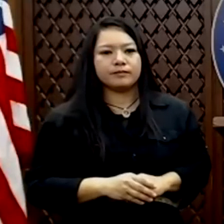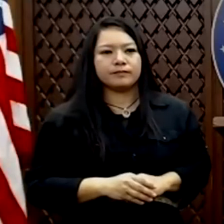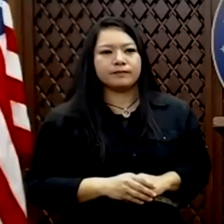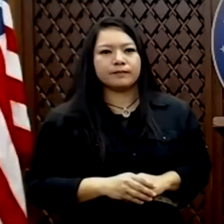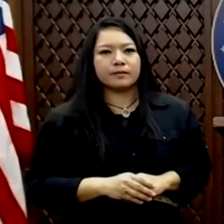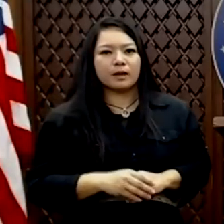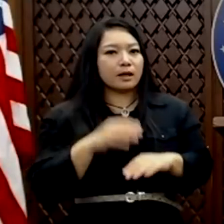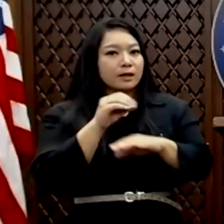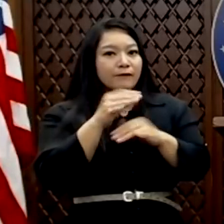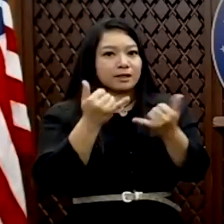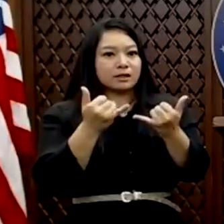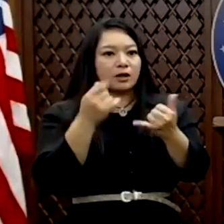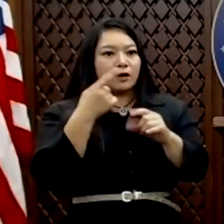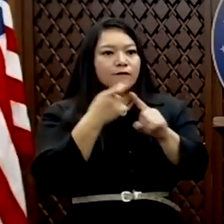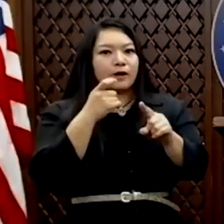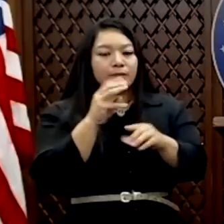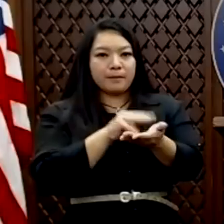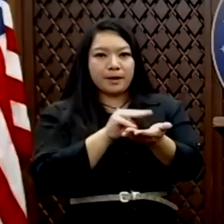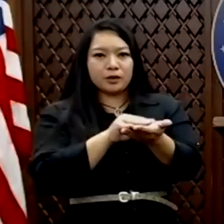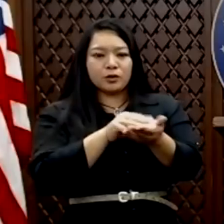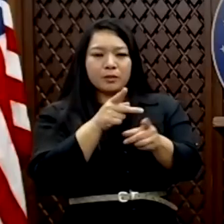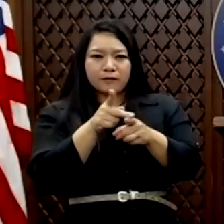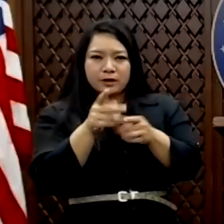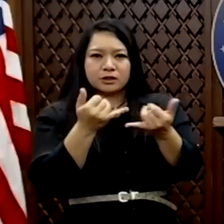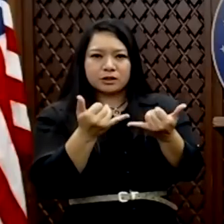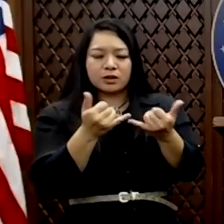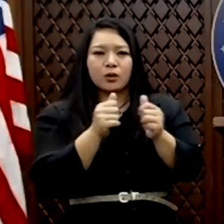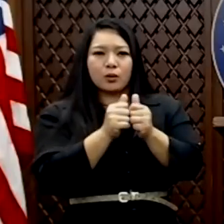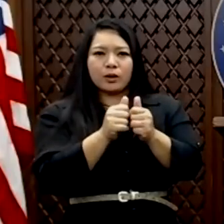the advice from the medical profession is with this